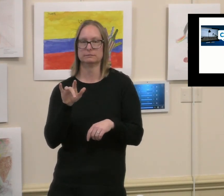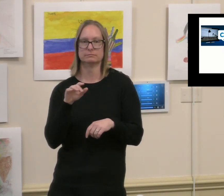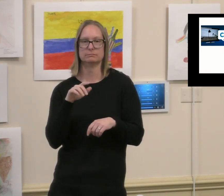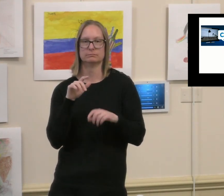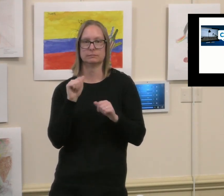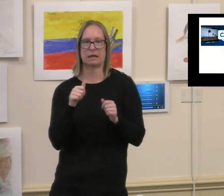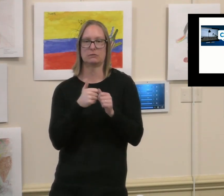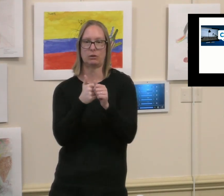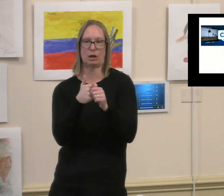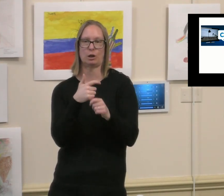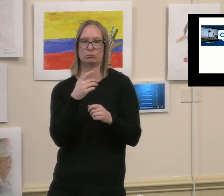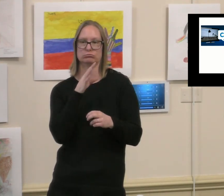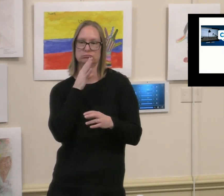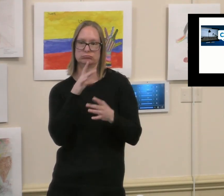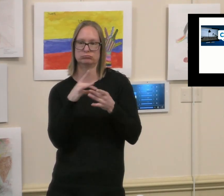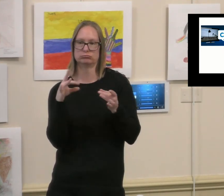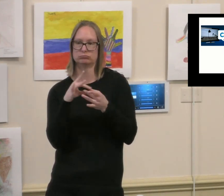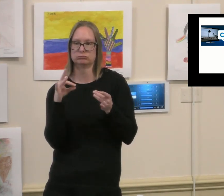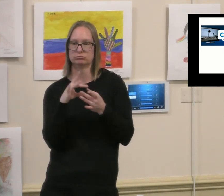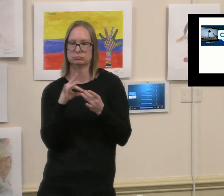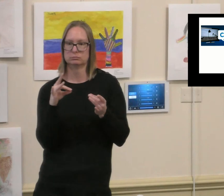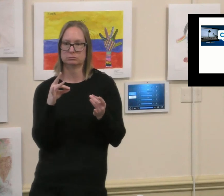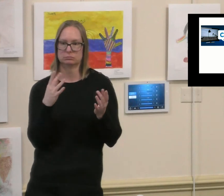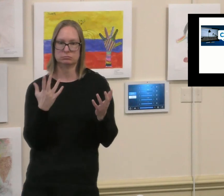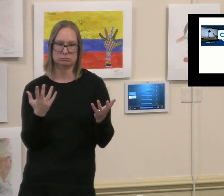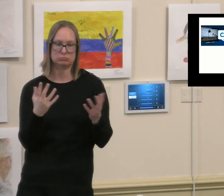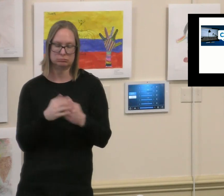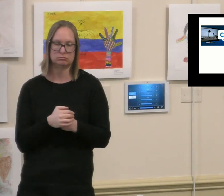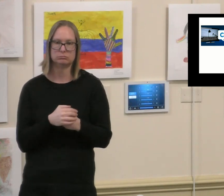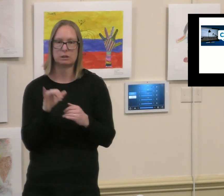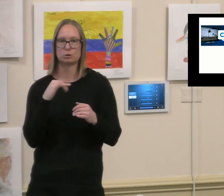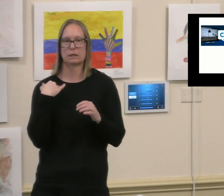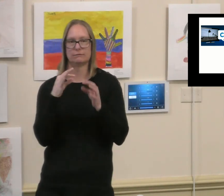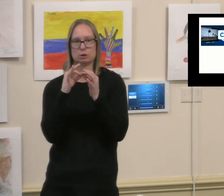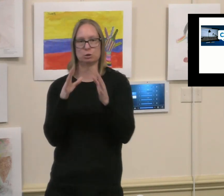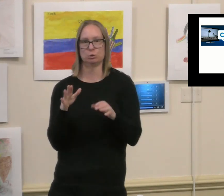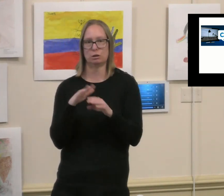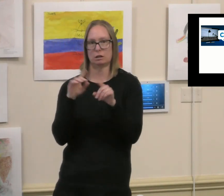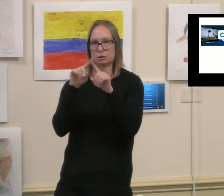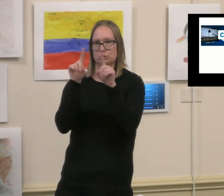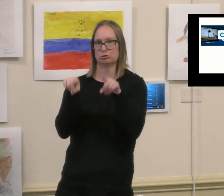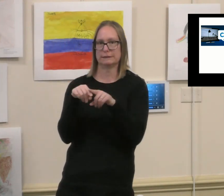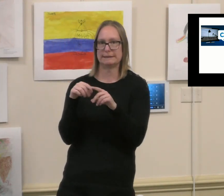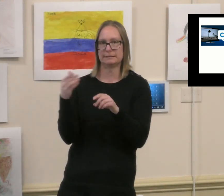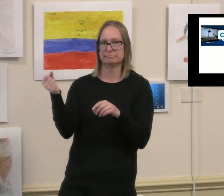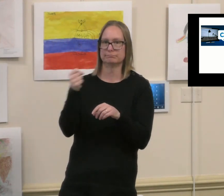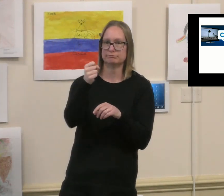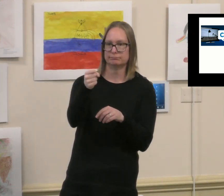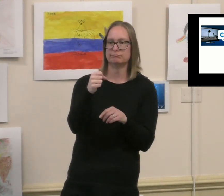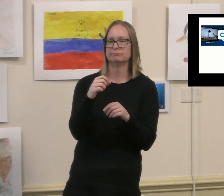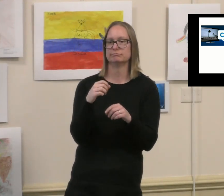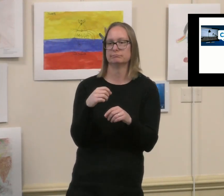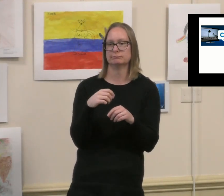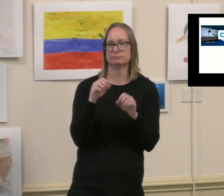well as turn on the transcript. And then that way somebody's able to follow what's being said. Also, you can have an interpreter on the